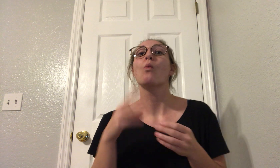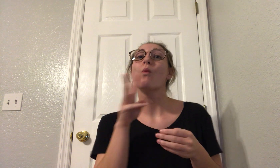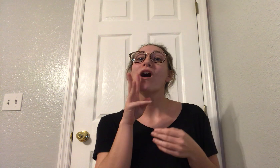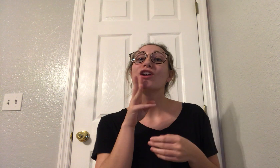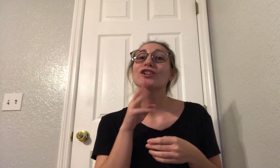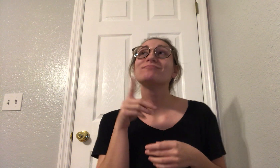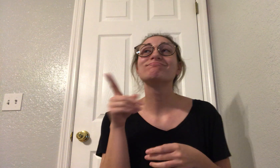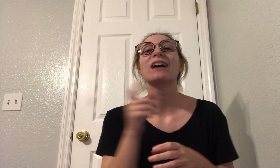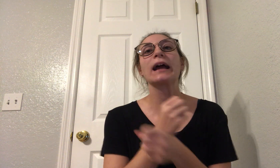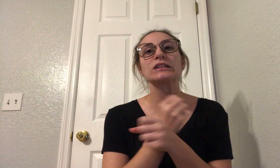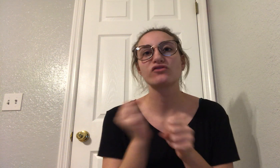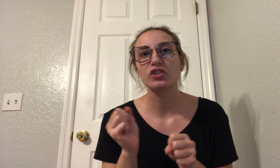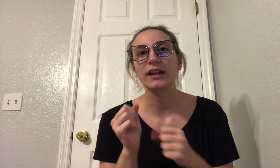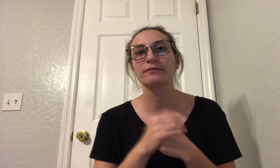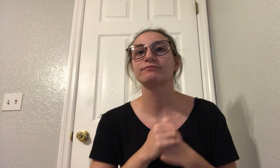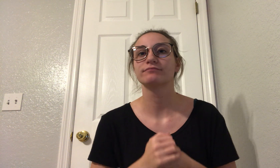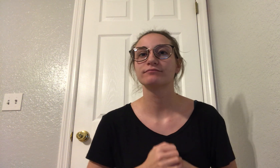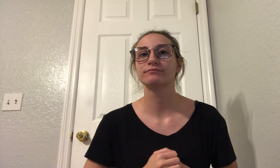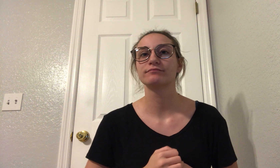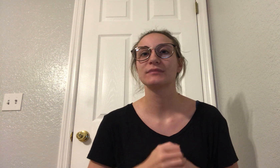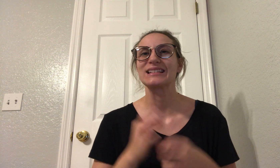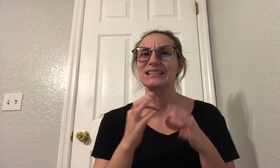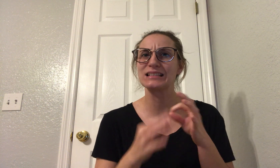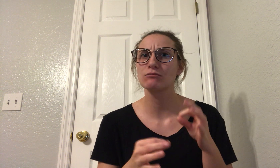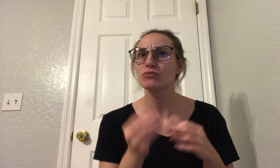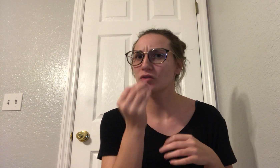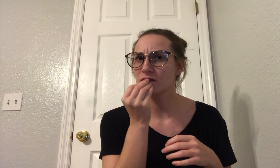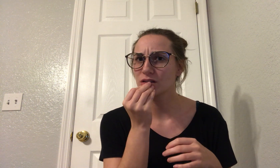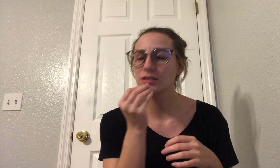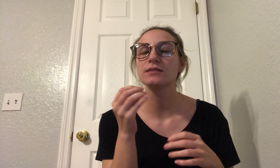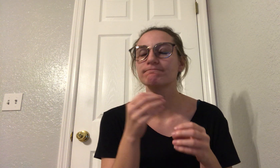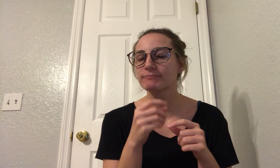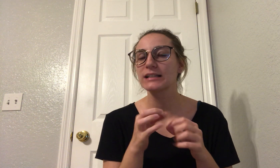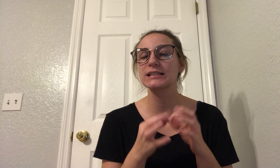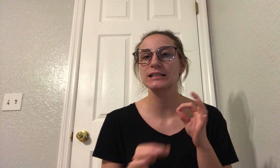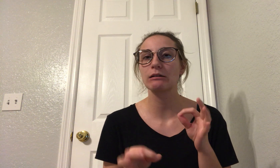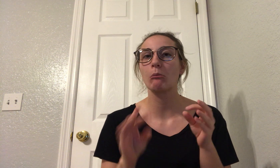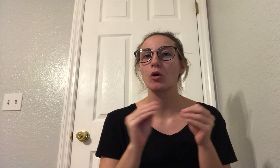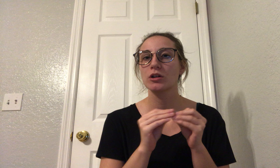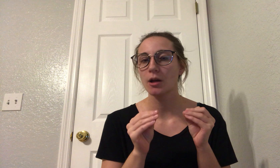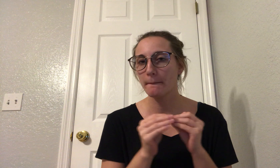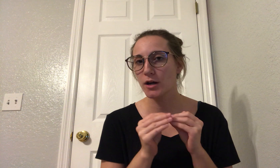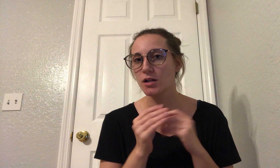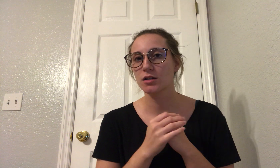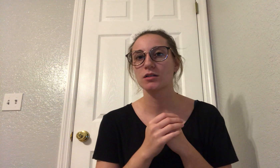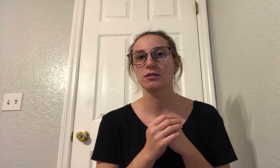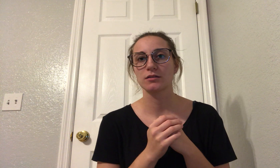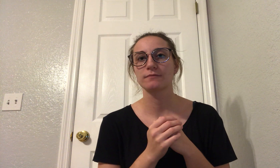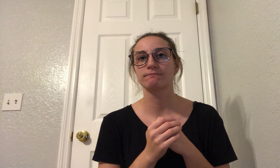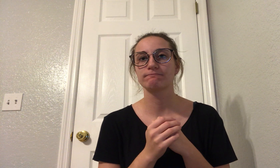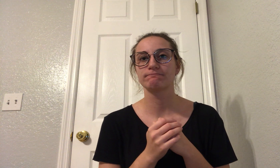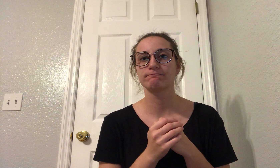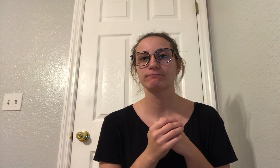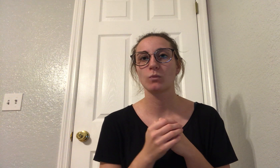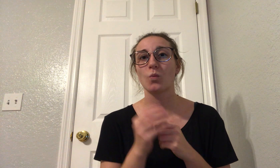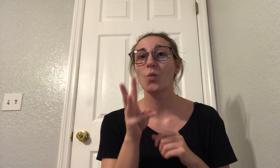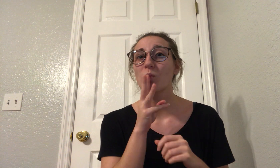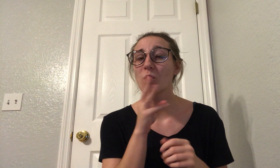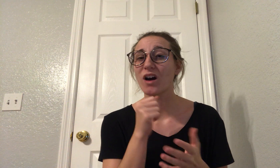I've given you before, and these are estimations based on numerous things, but it's so helpful, I know, for you to